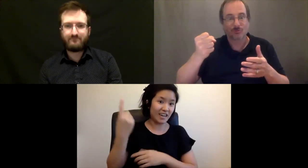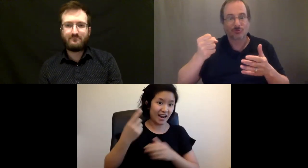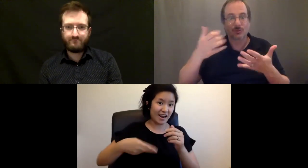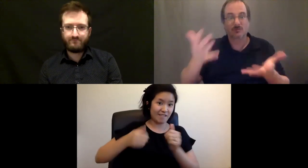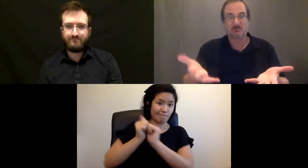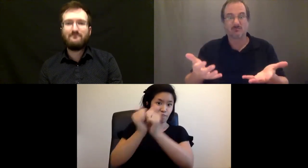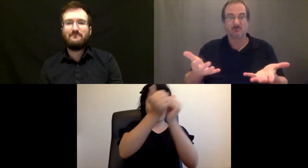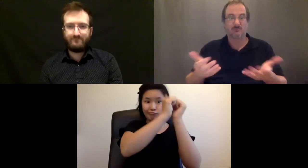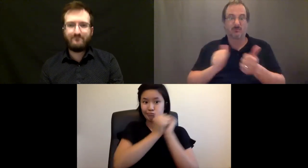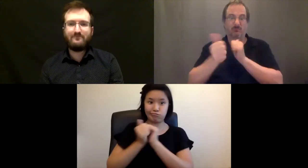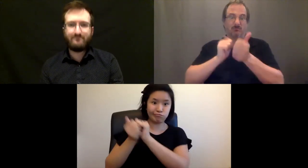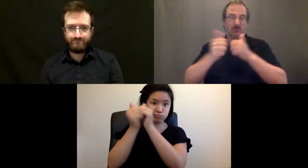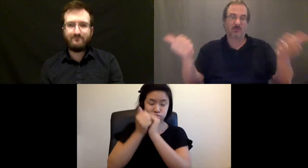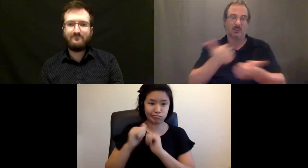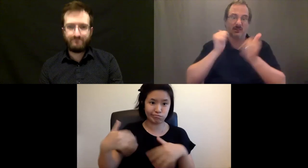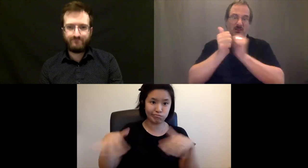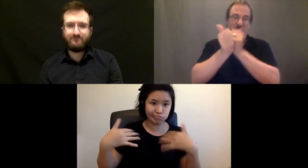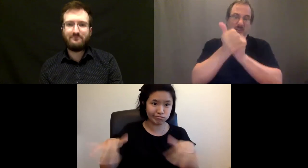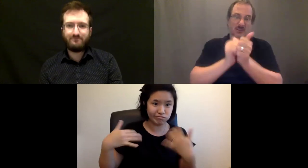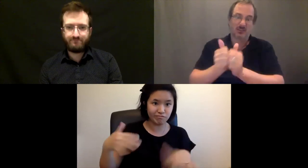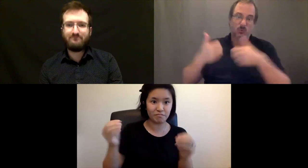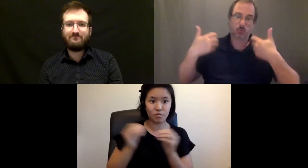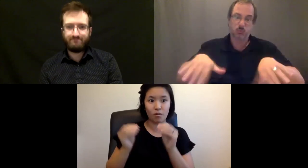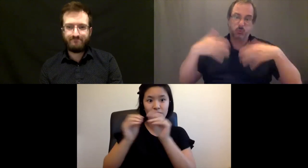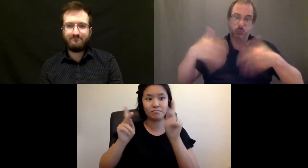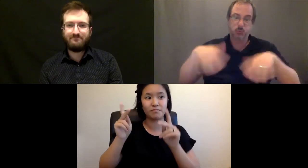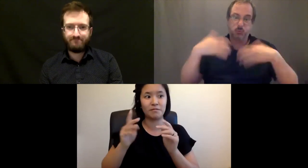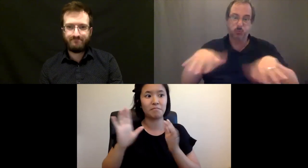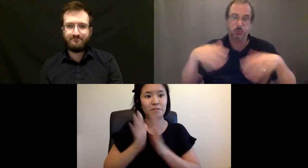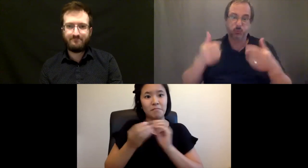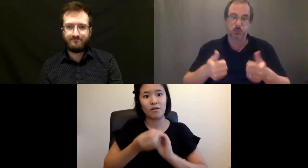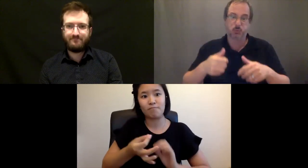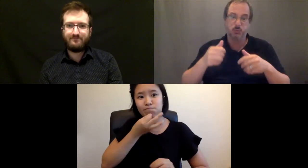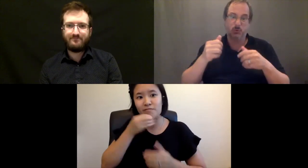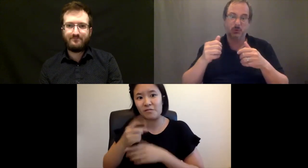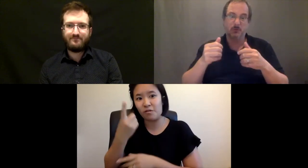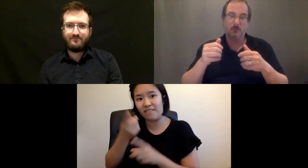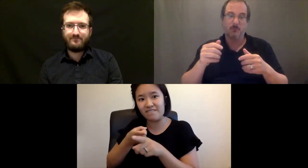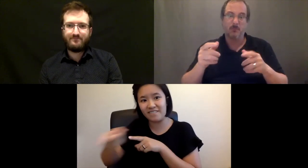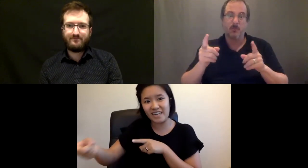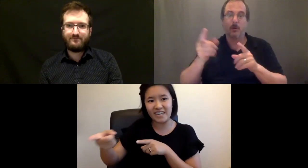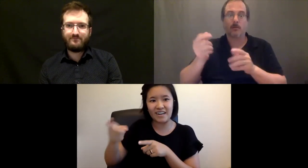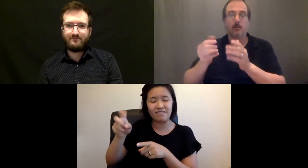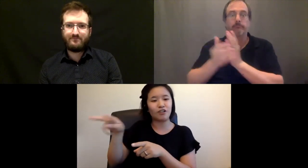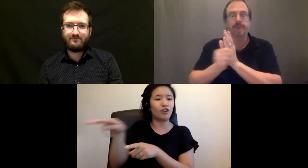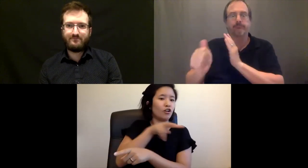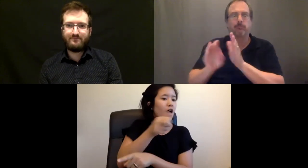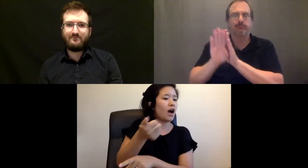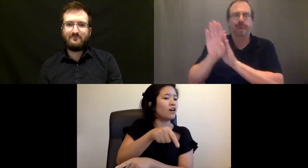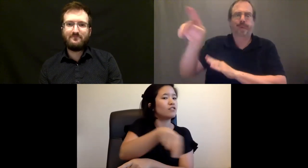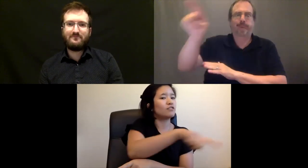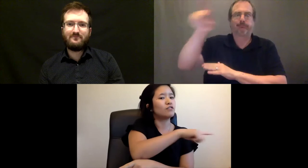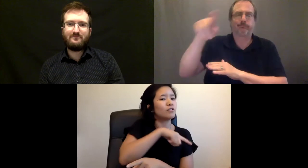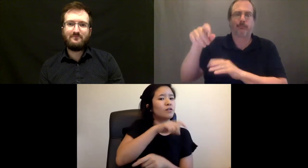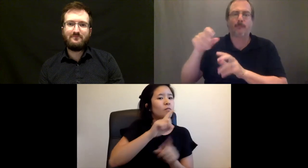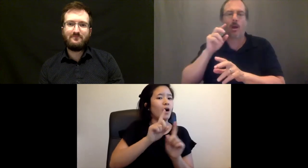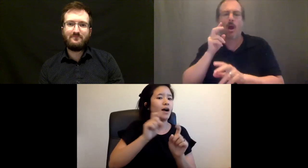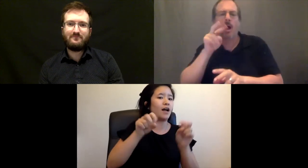aren't allowing them to compete in today's employment market. And right.